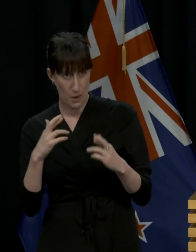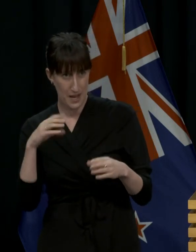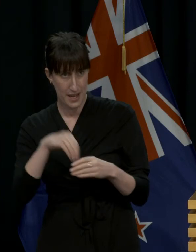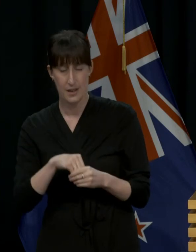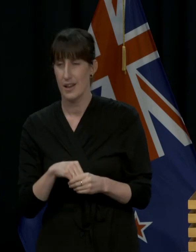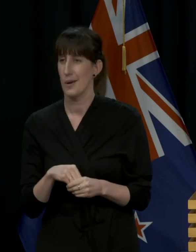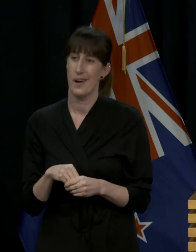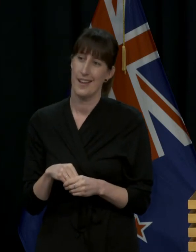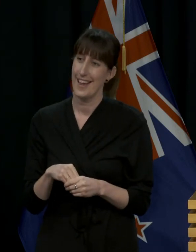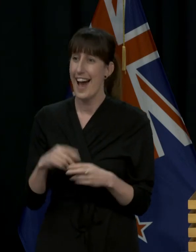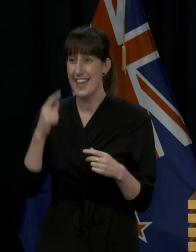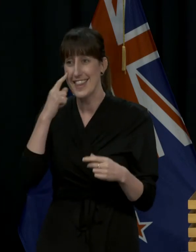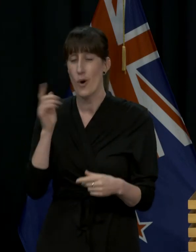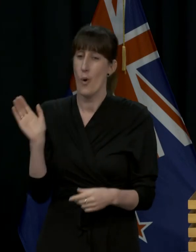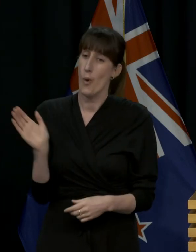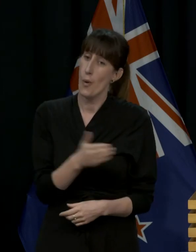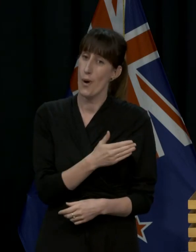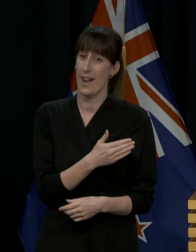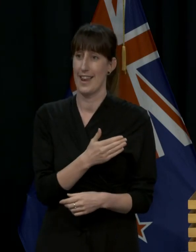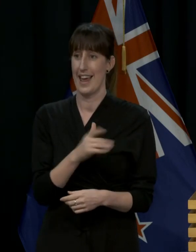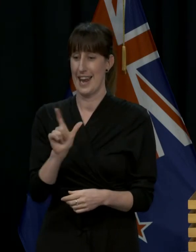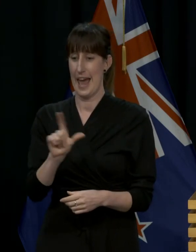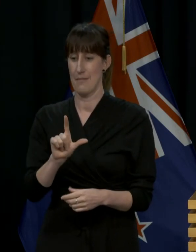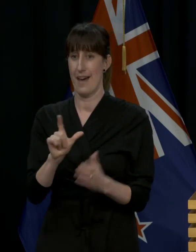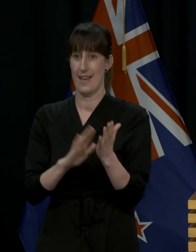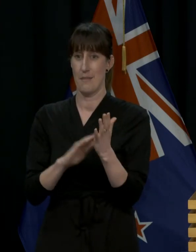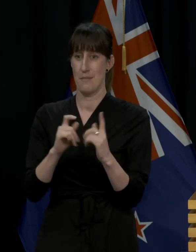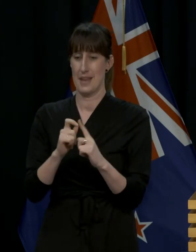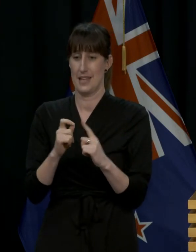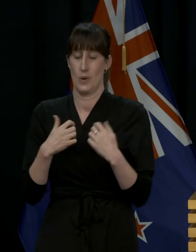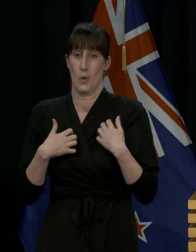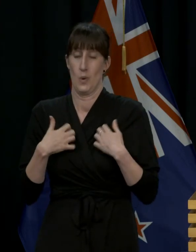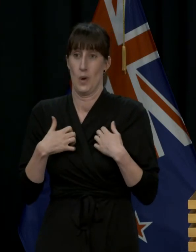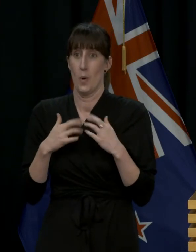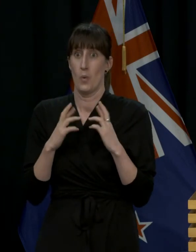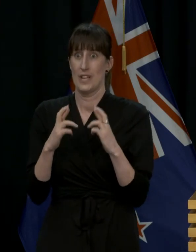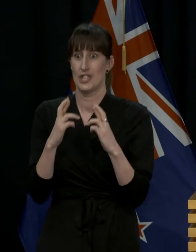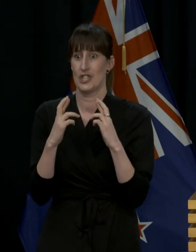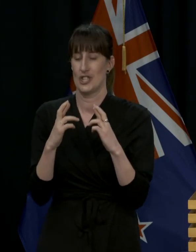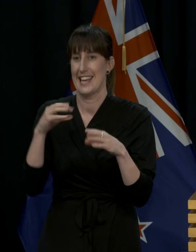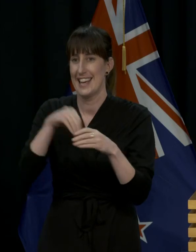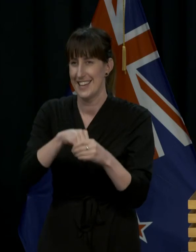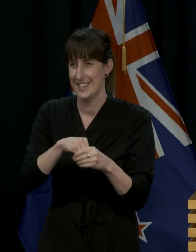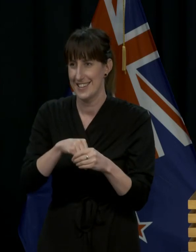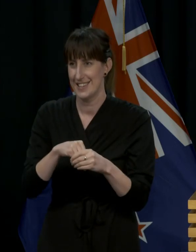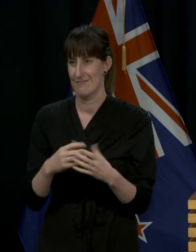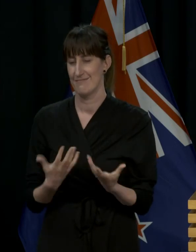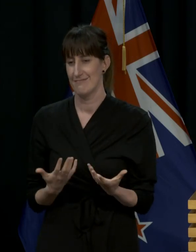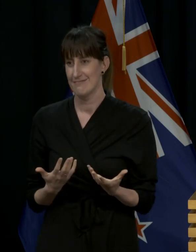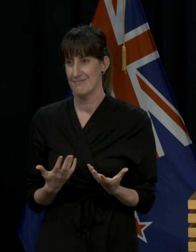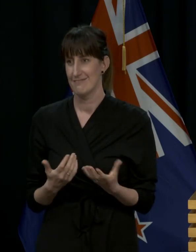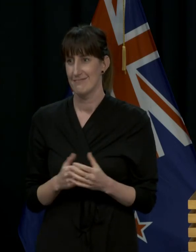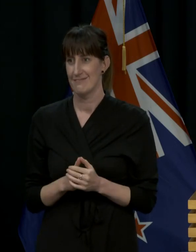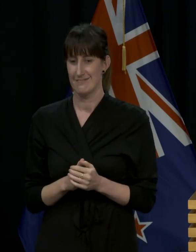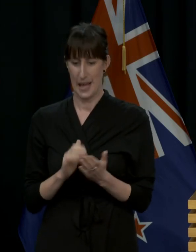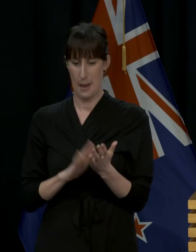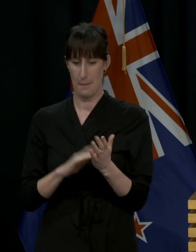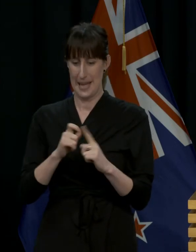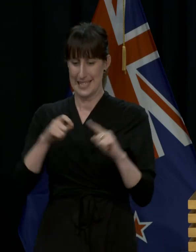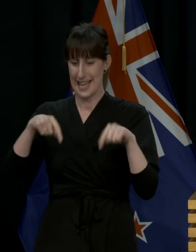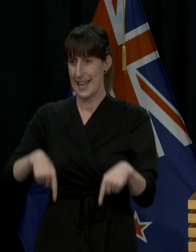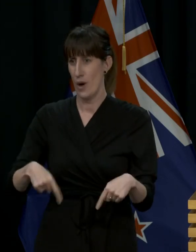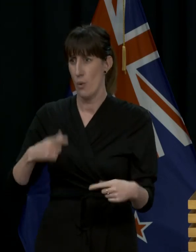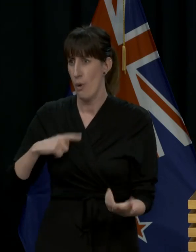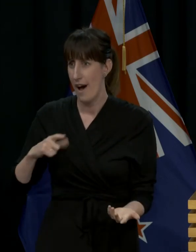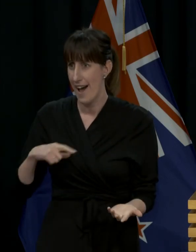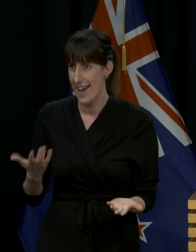to be a contributing member of the executive. And so that's across the board. Why are MPs here unless